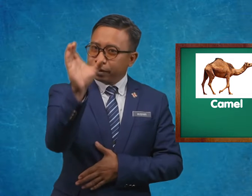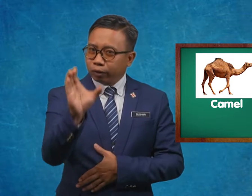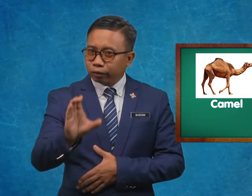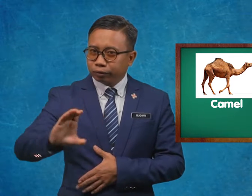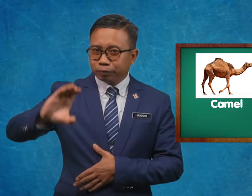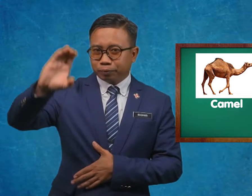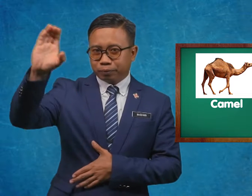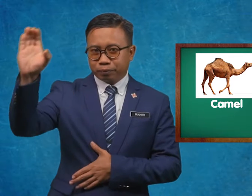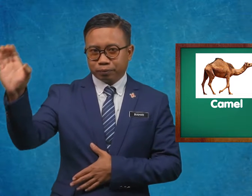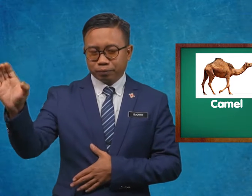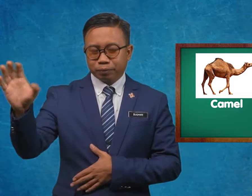camel.